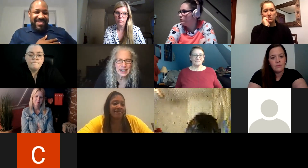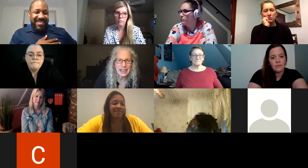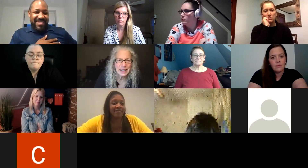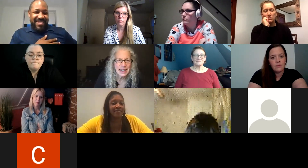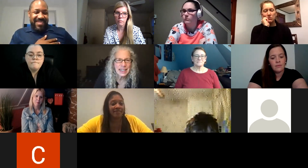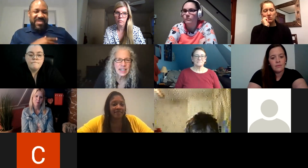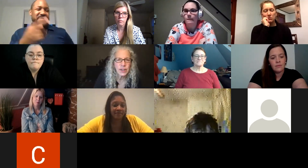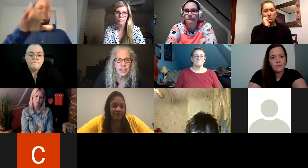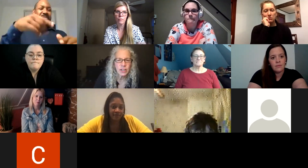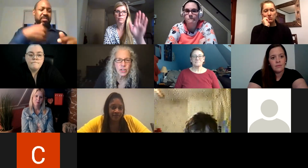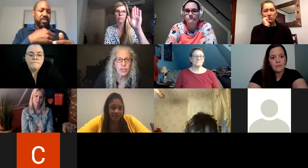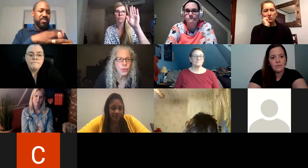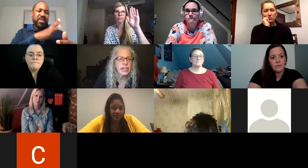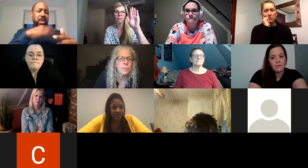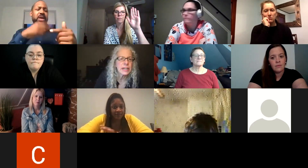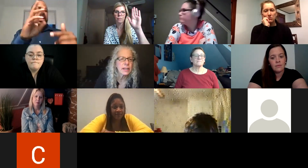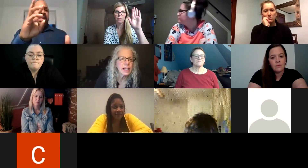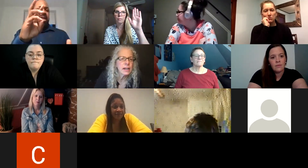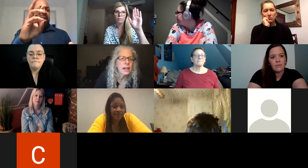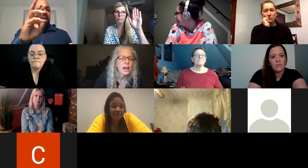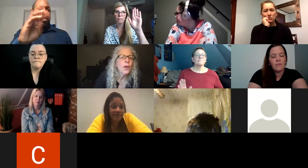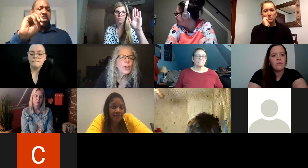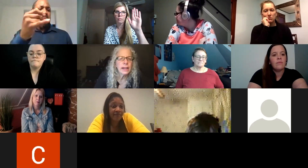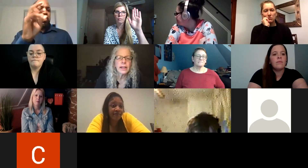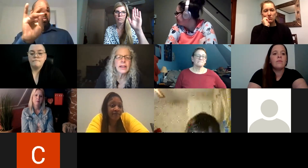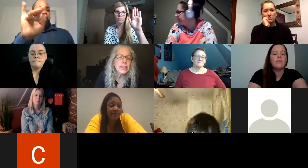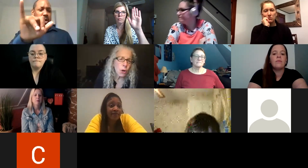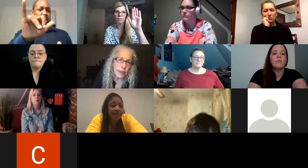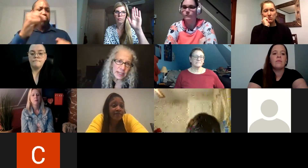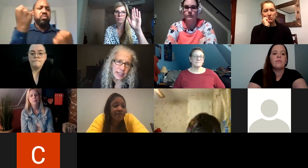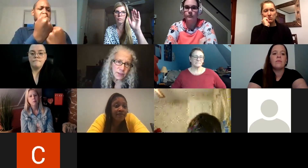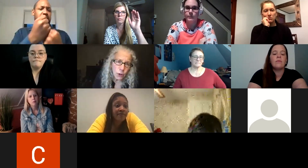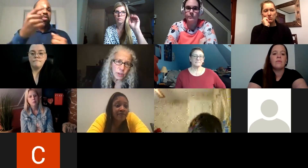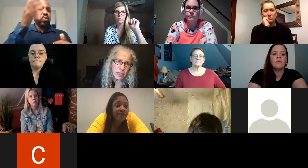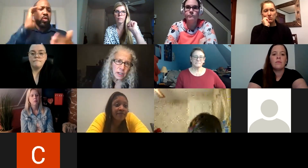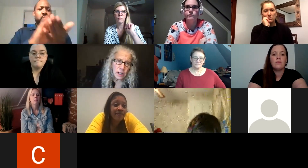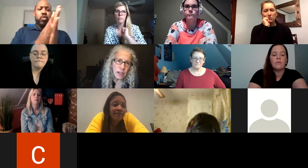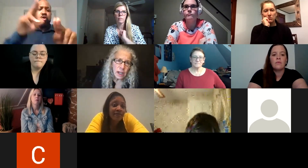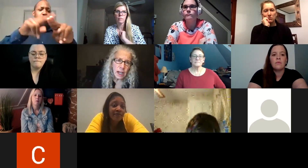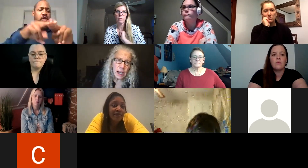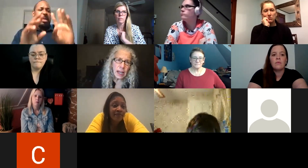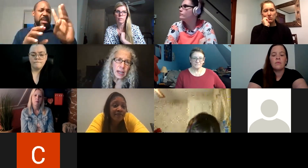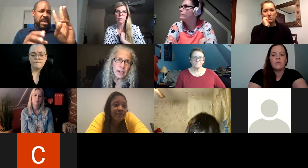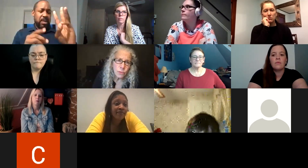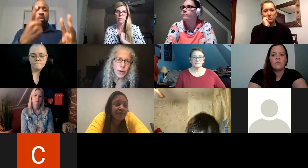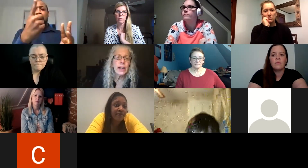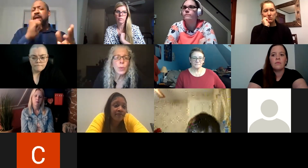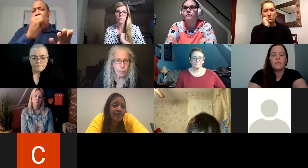Yeah, it's difficult because the screen is pixelated. Okay, then let's go with the 6 votes. And Rain will become